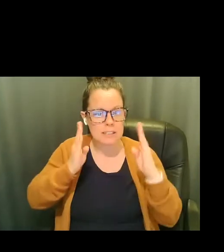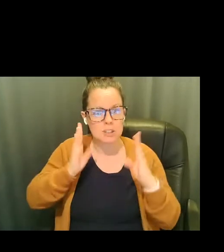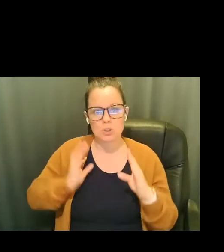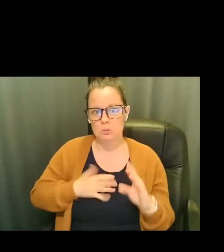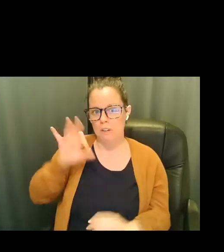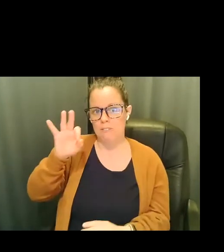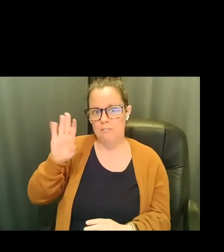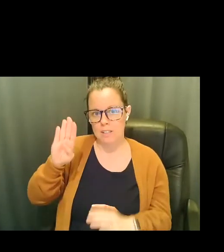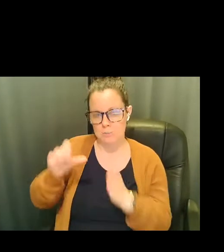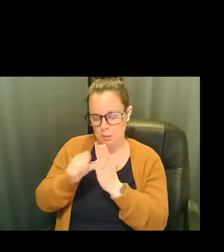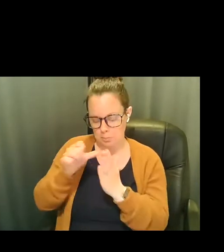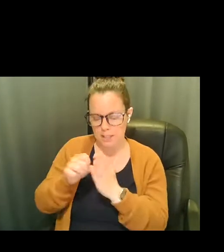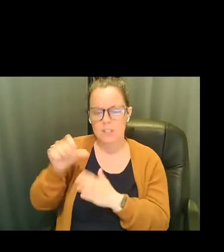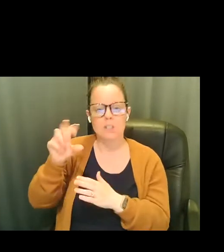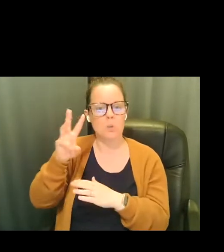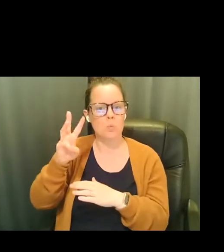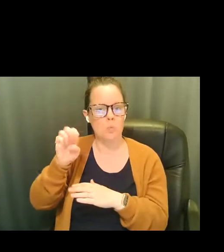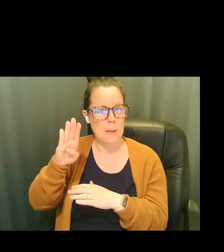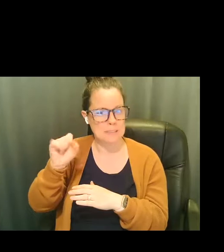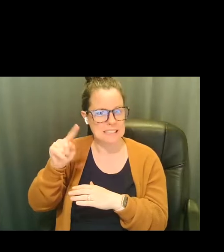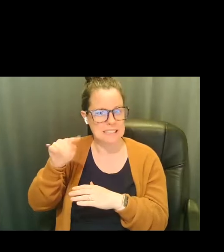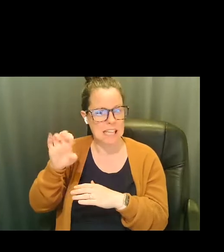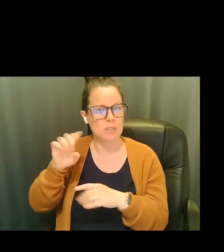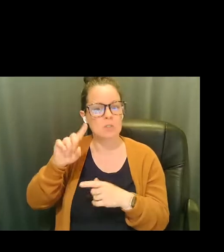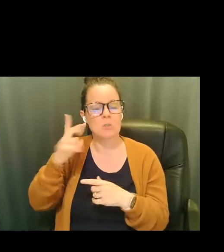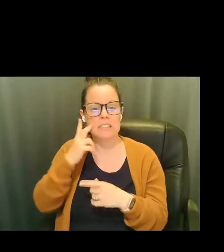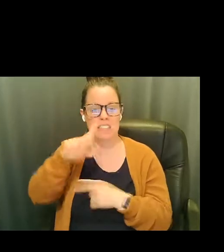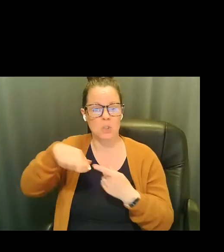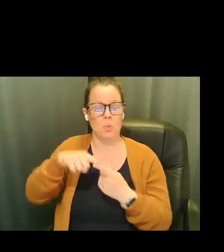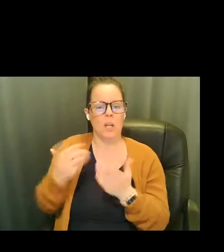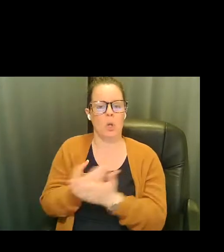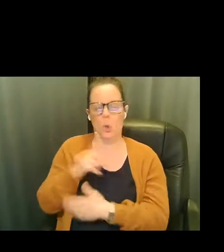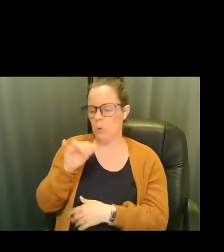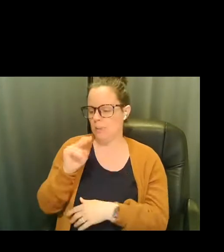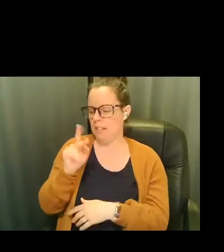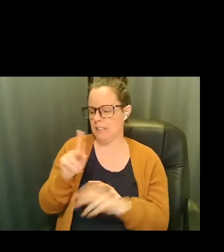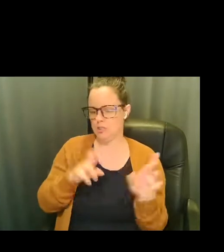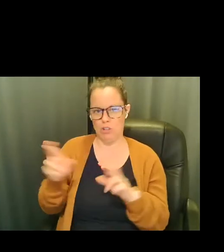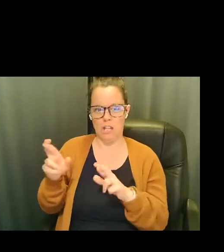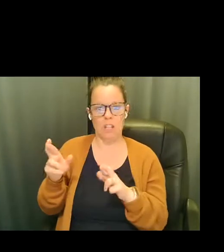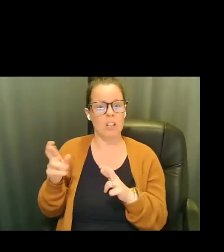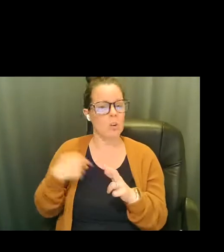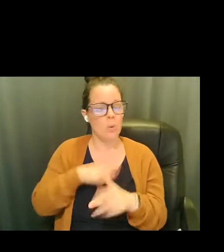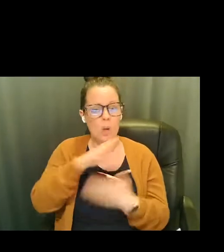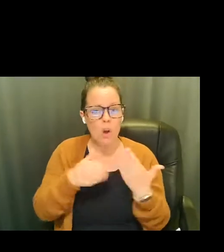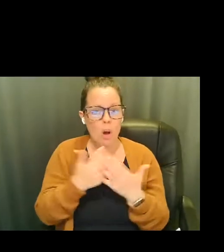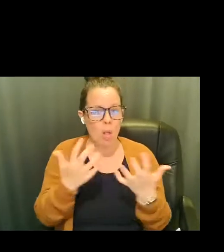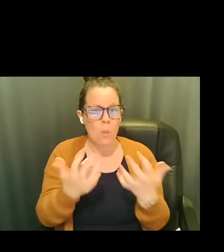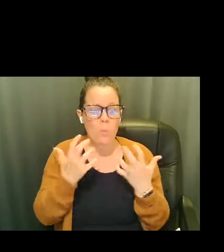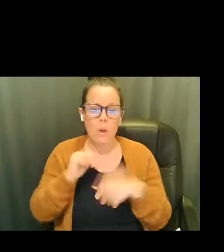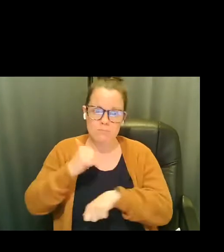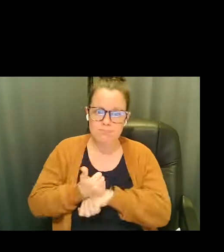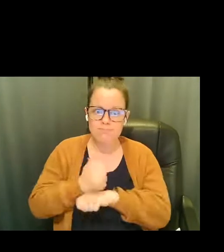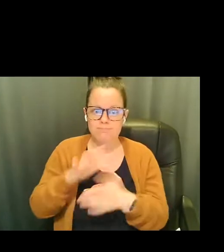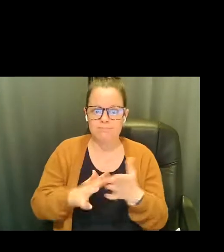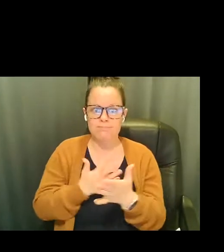and our website to see when new links are available. We all want a set schedule to post,